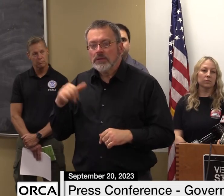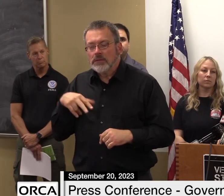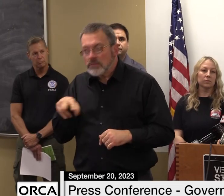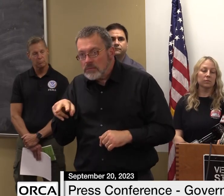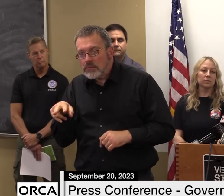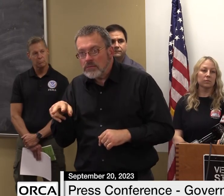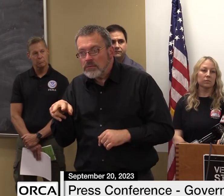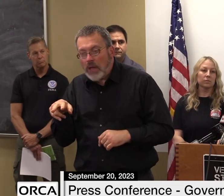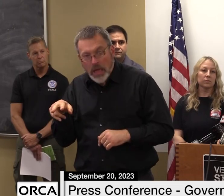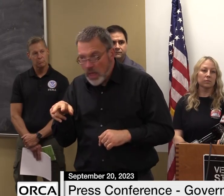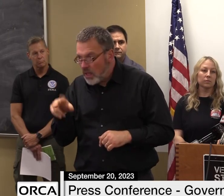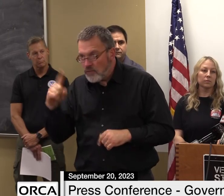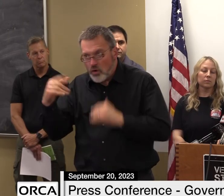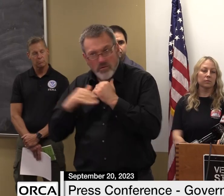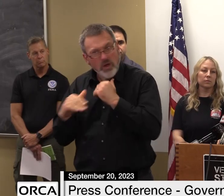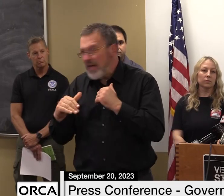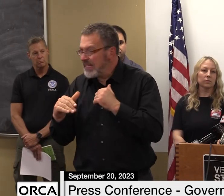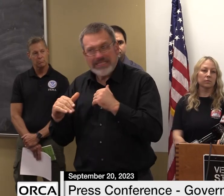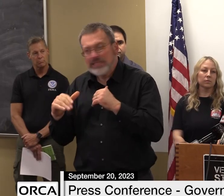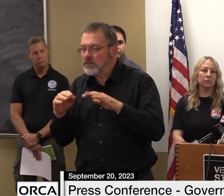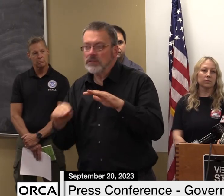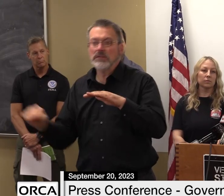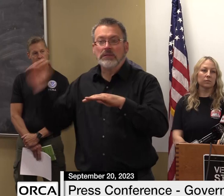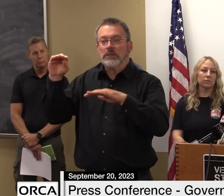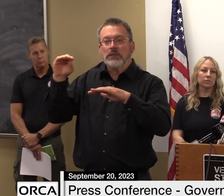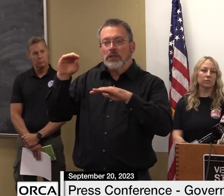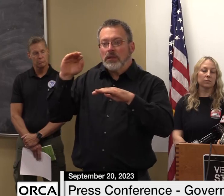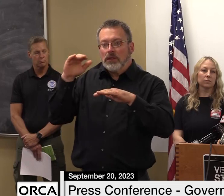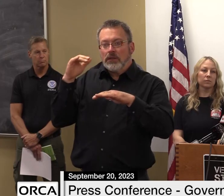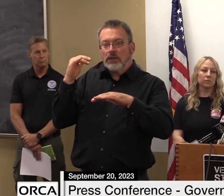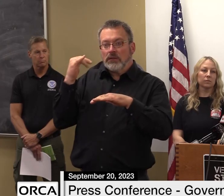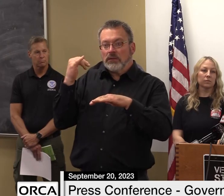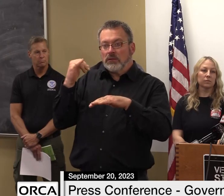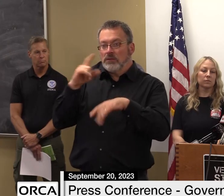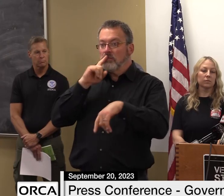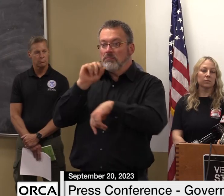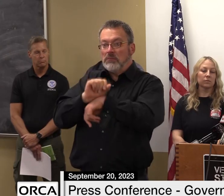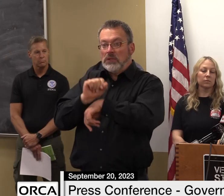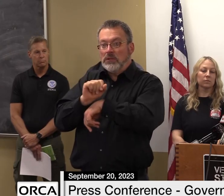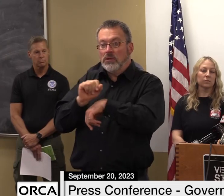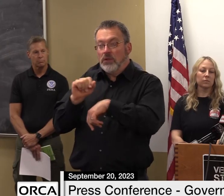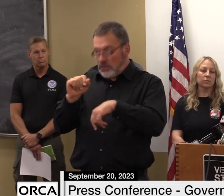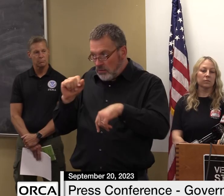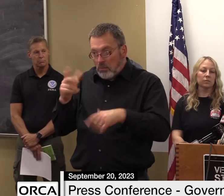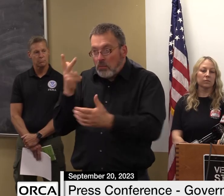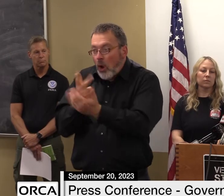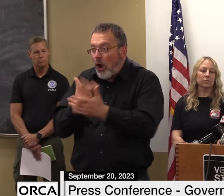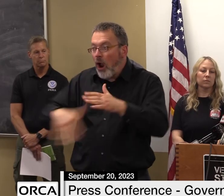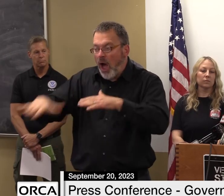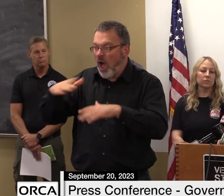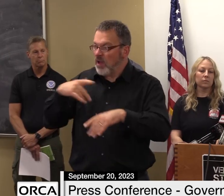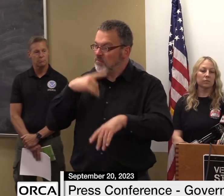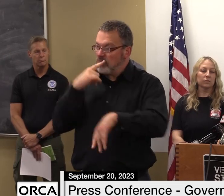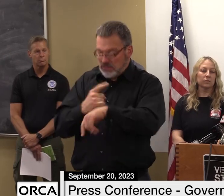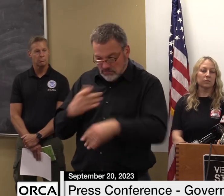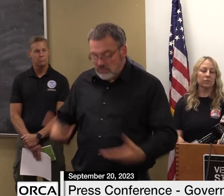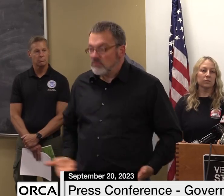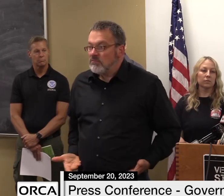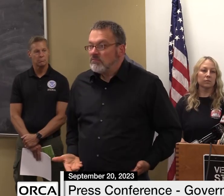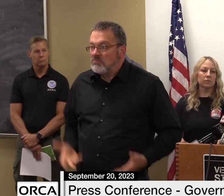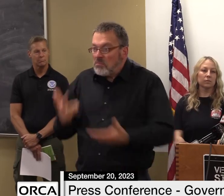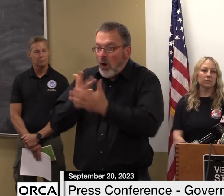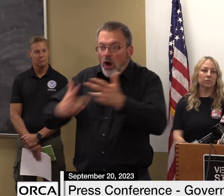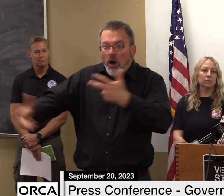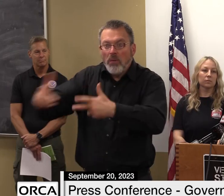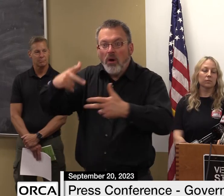was shin deep in the parking lot and threatening to cut off the routes out of town. We left one last